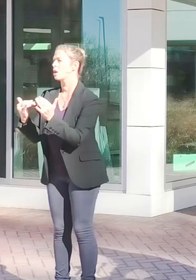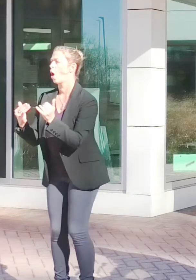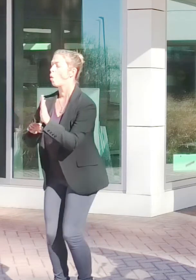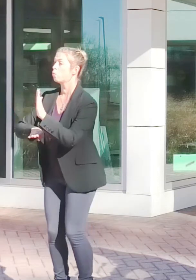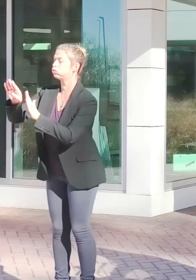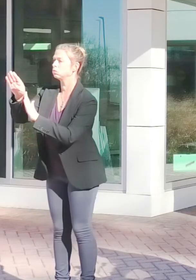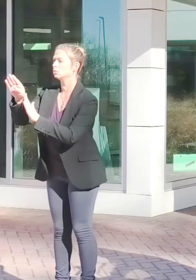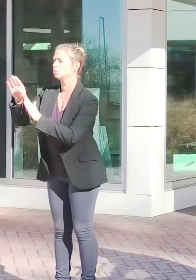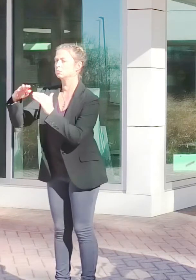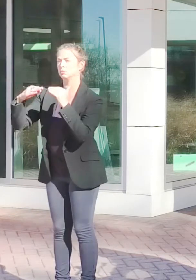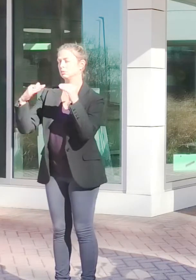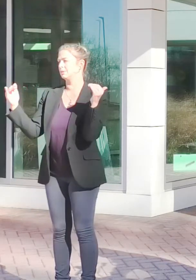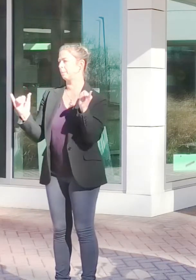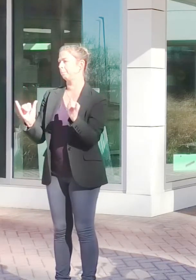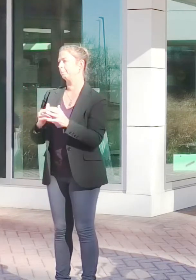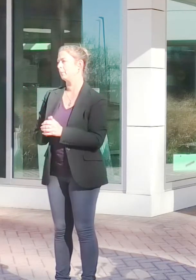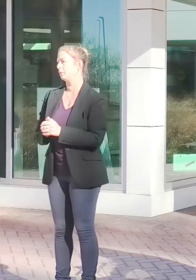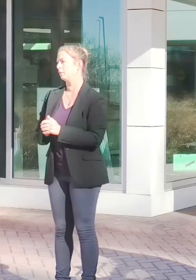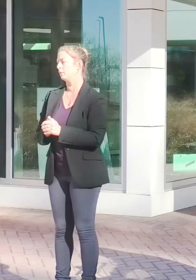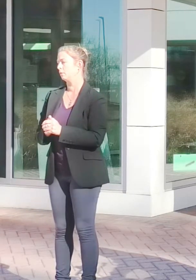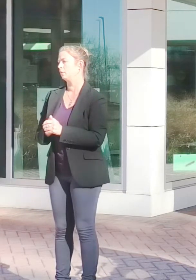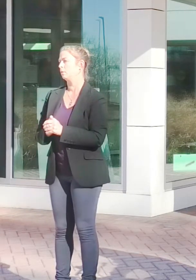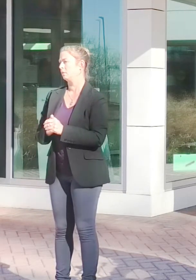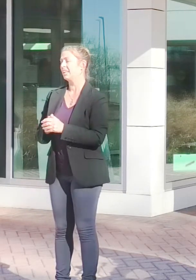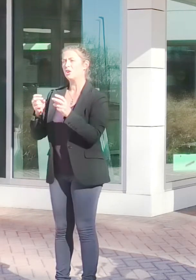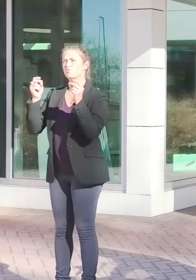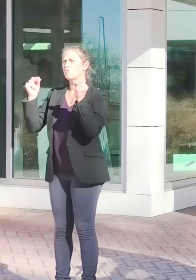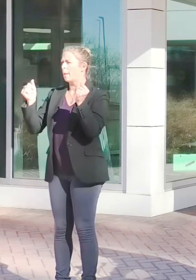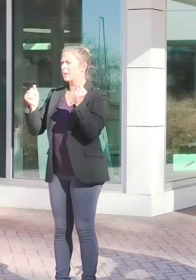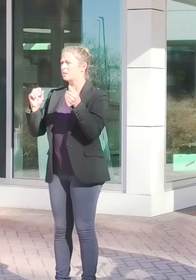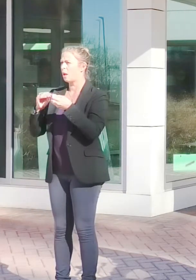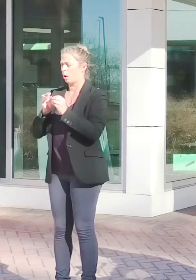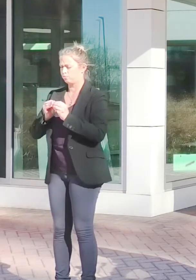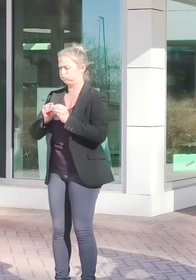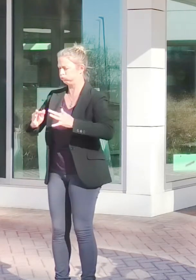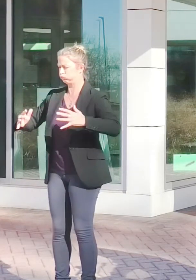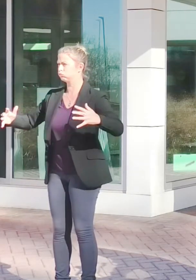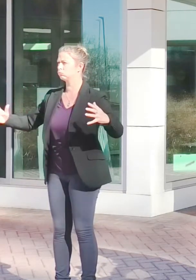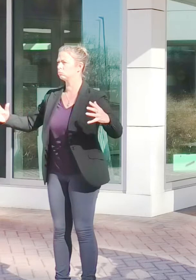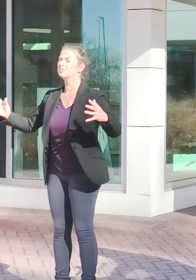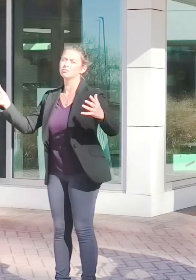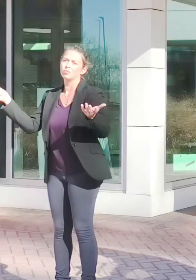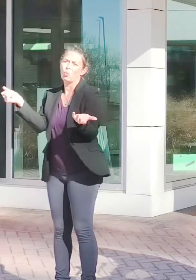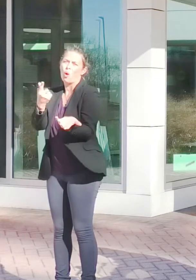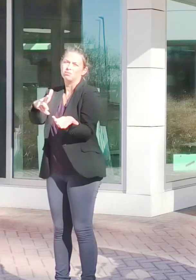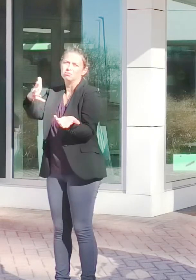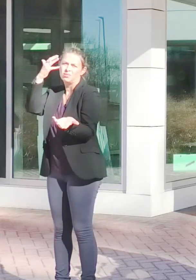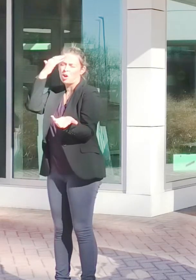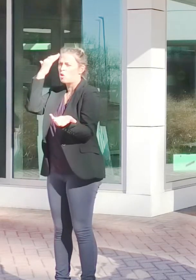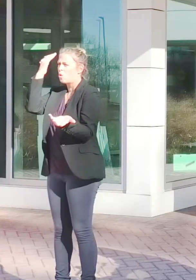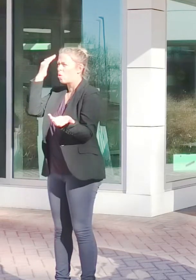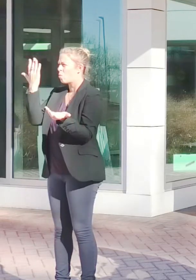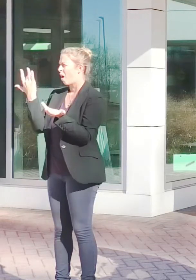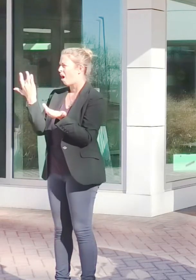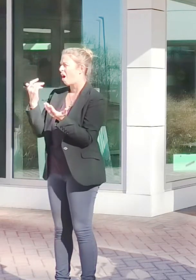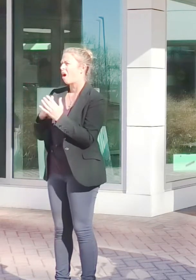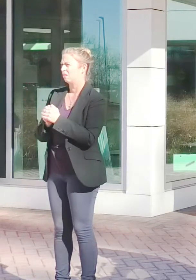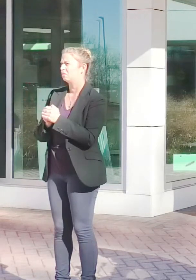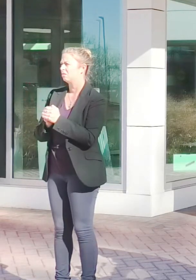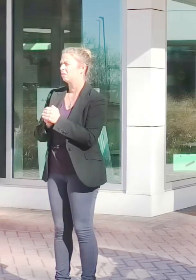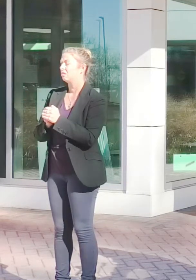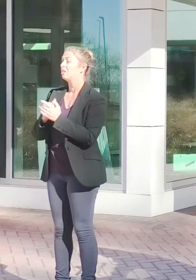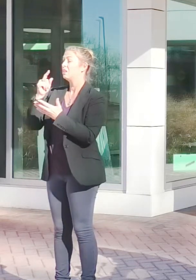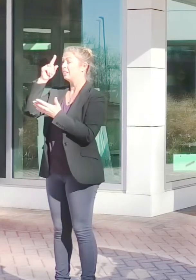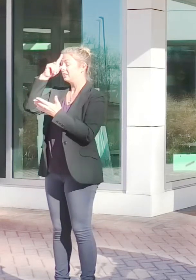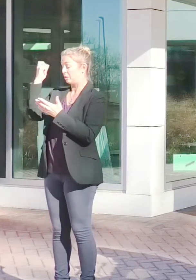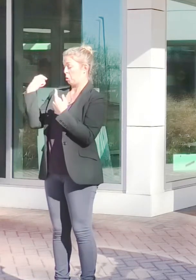has been rapid, as described here, and we all understand the method of spread. Over the summer, we have been planning continually